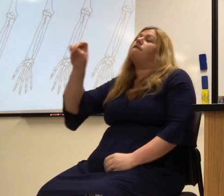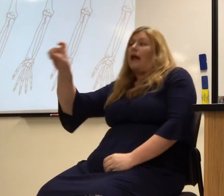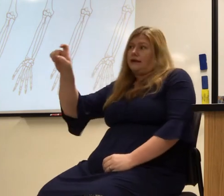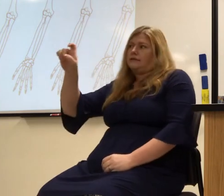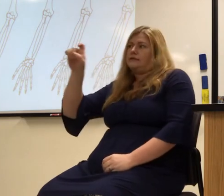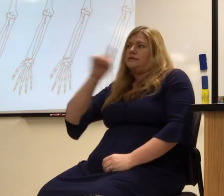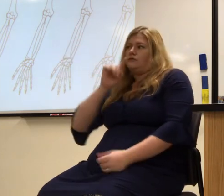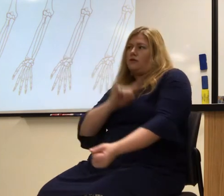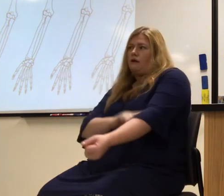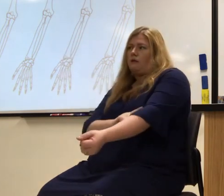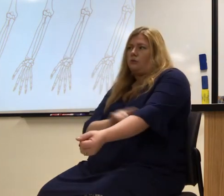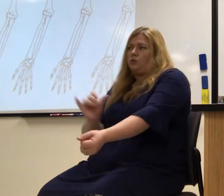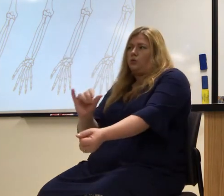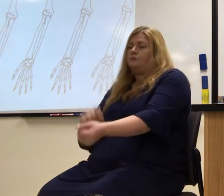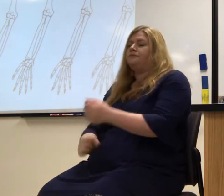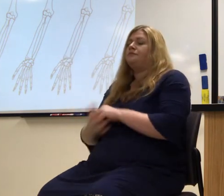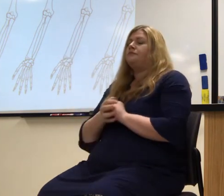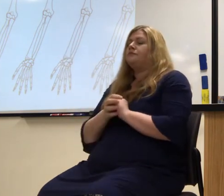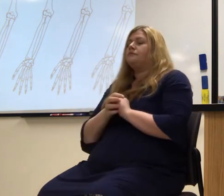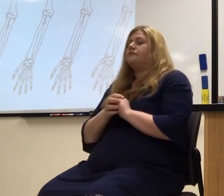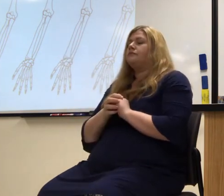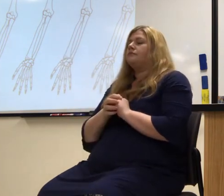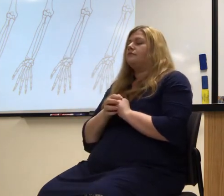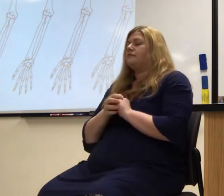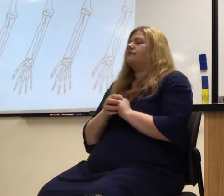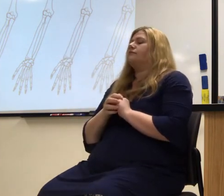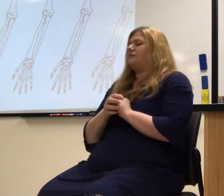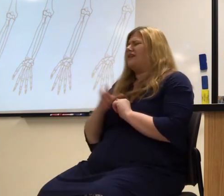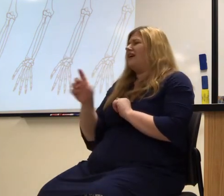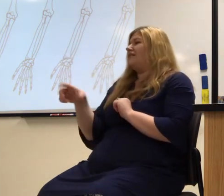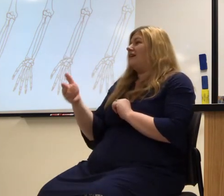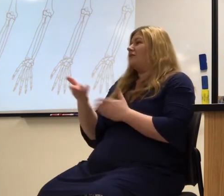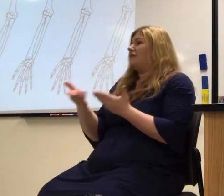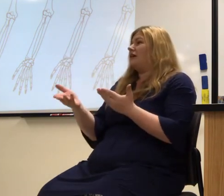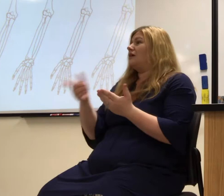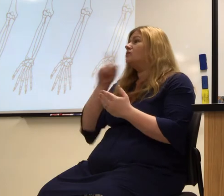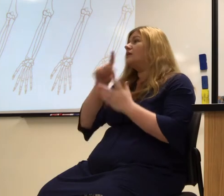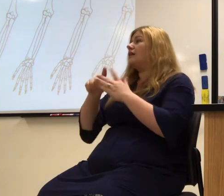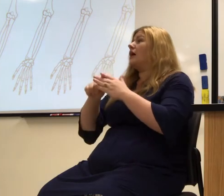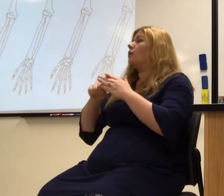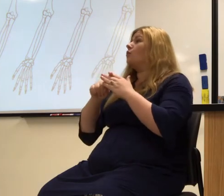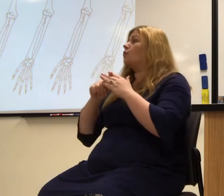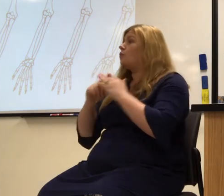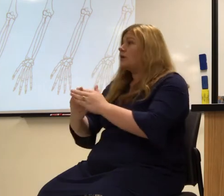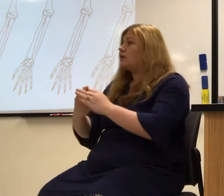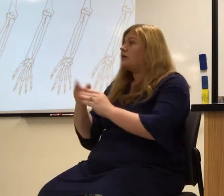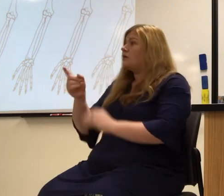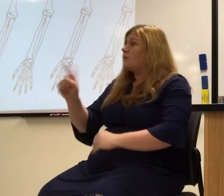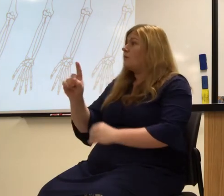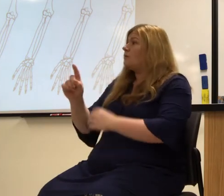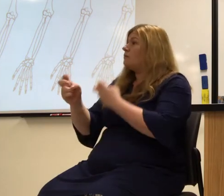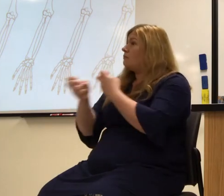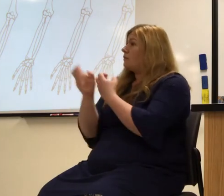The other thing is that, like I just said, they basically originate from medial epicondyle.